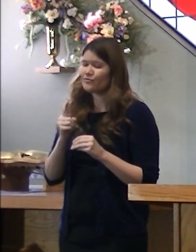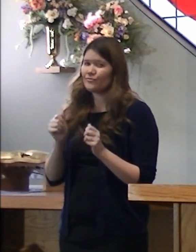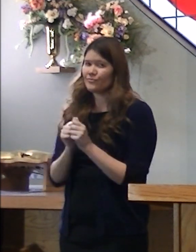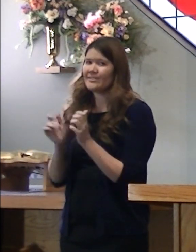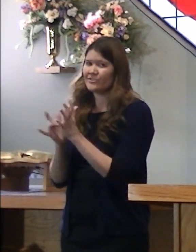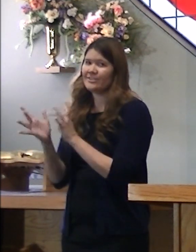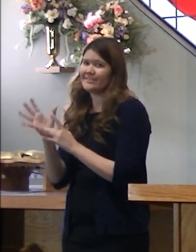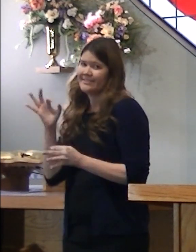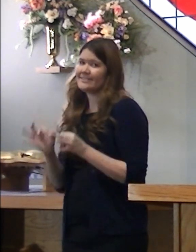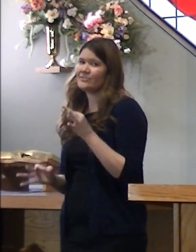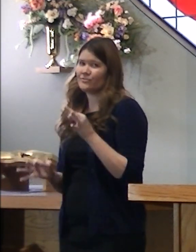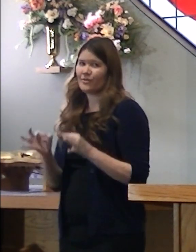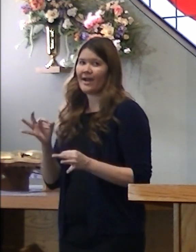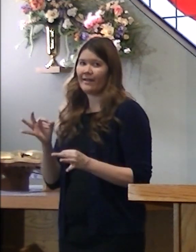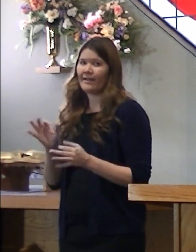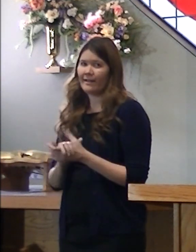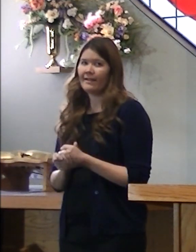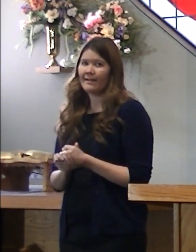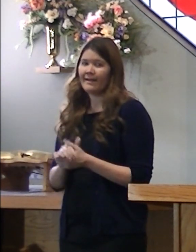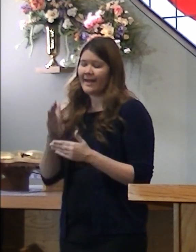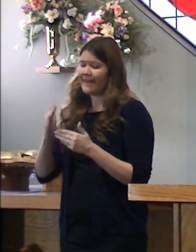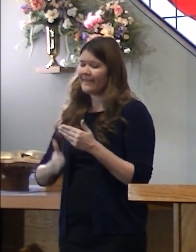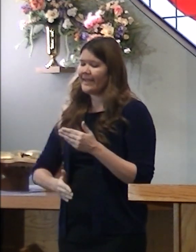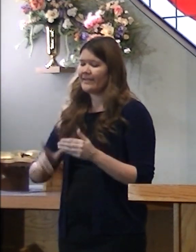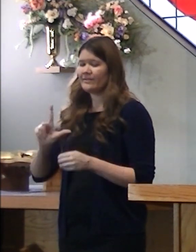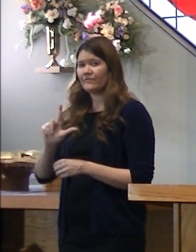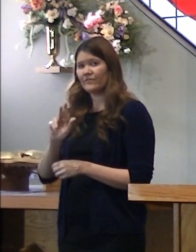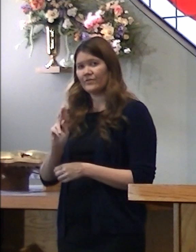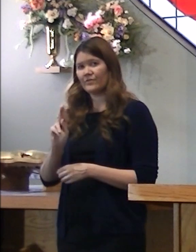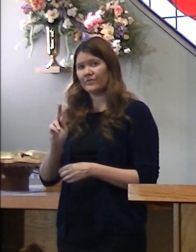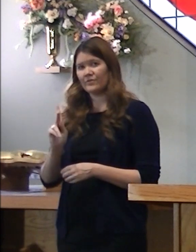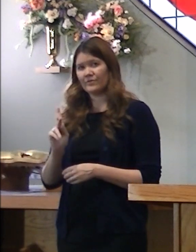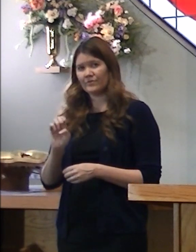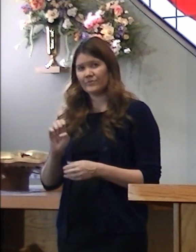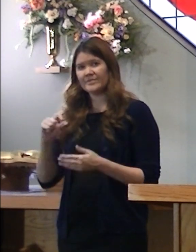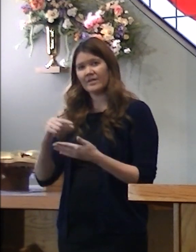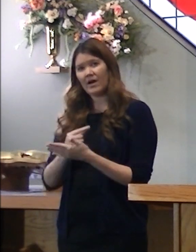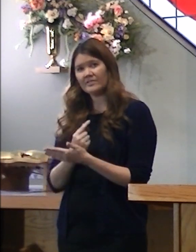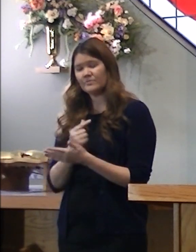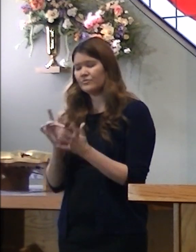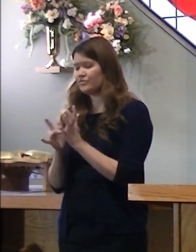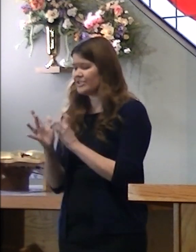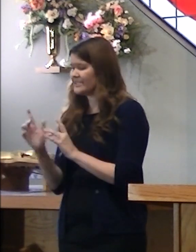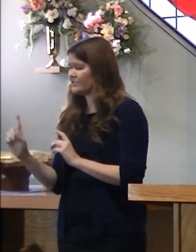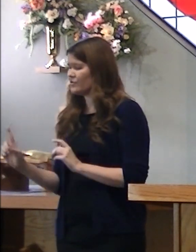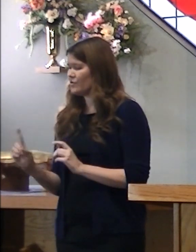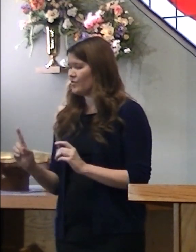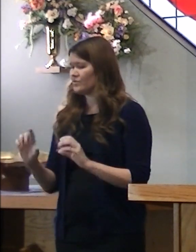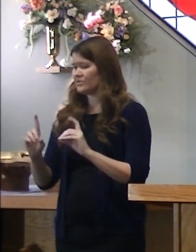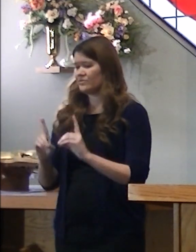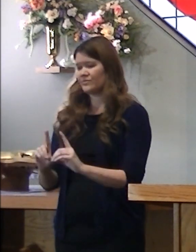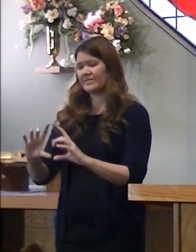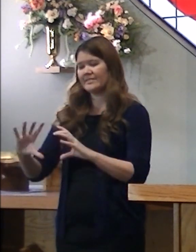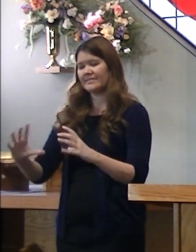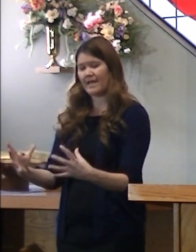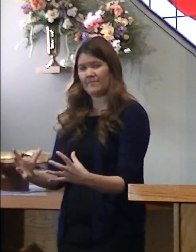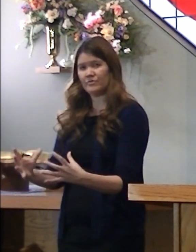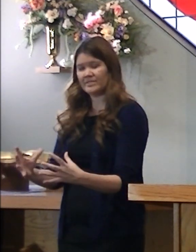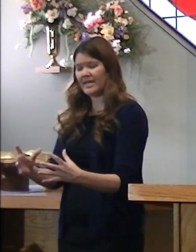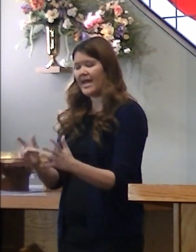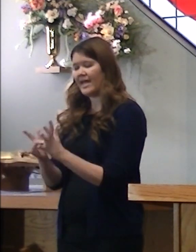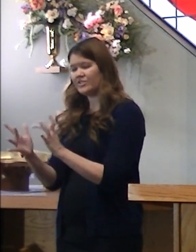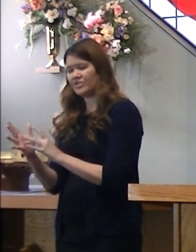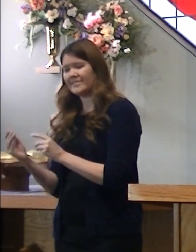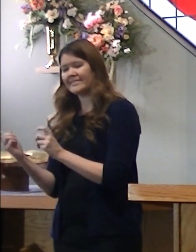trial. At the end of Luke's gospel, Jesus comes to them and to the disciples, and he gives them a